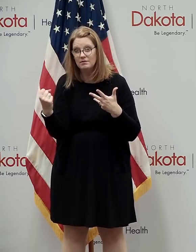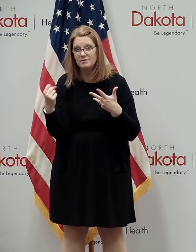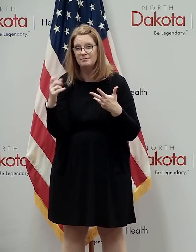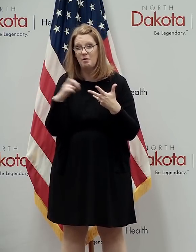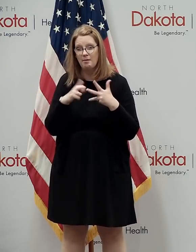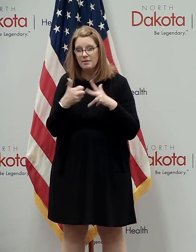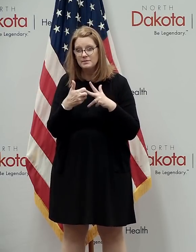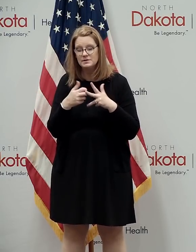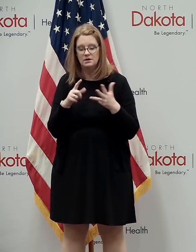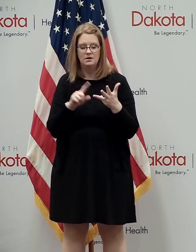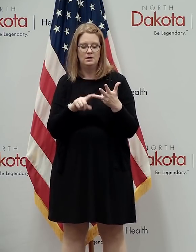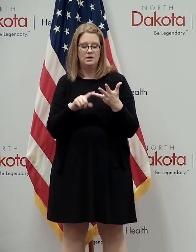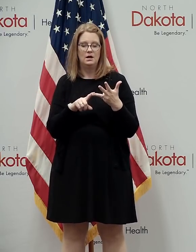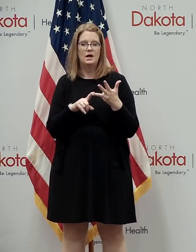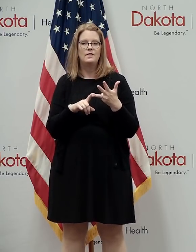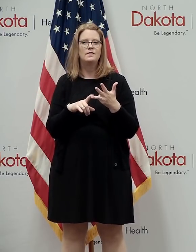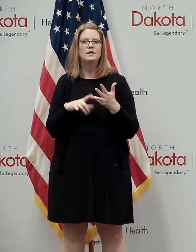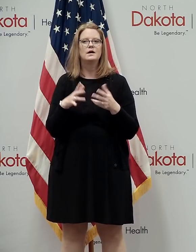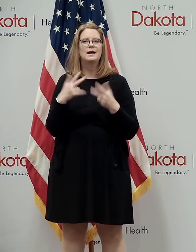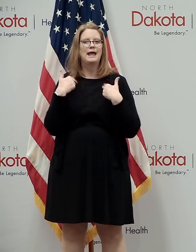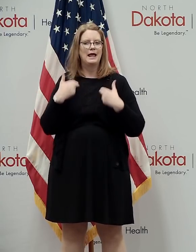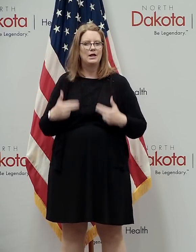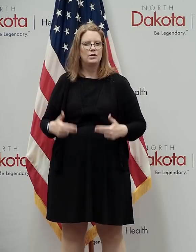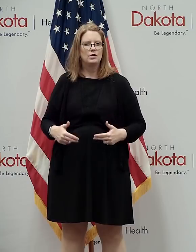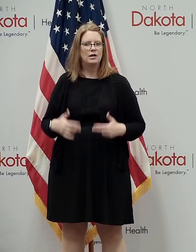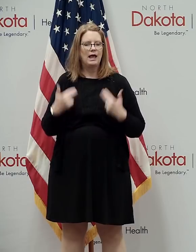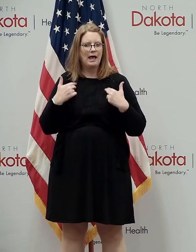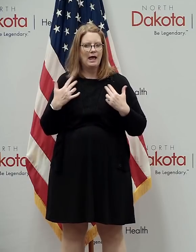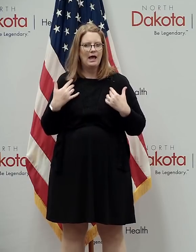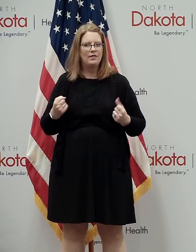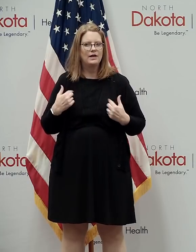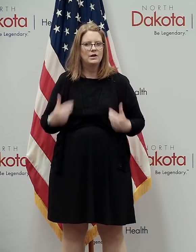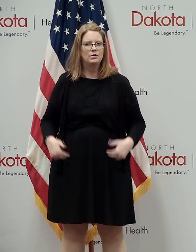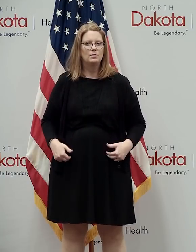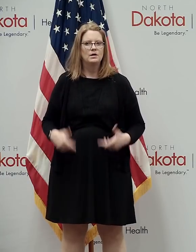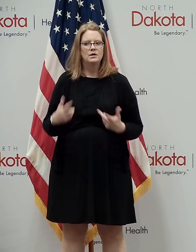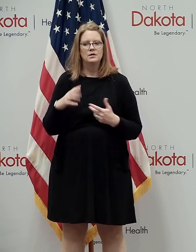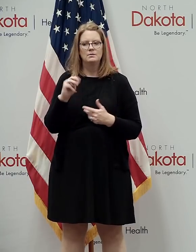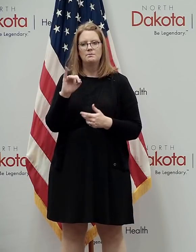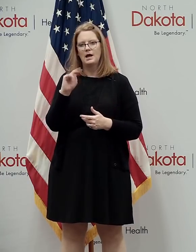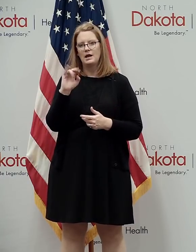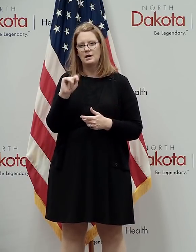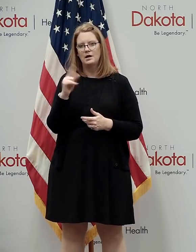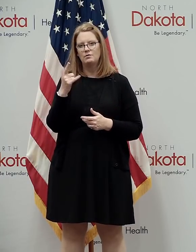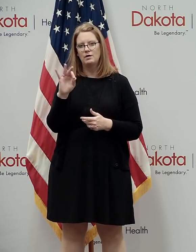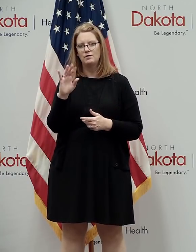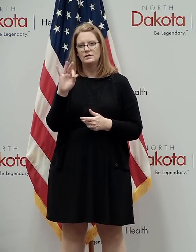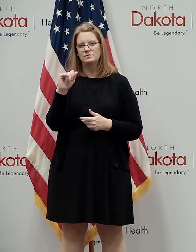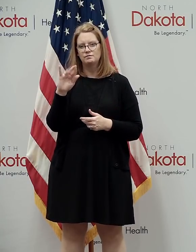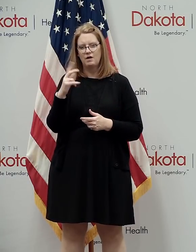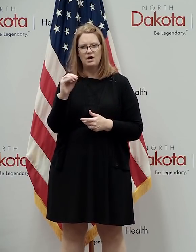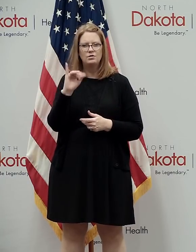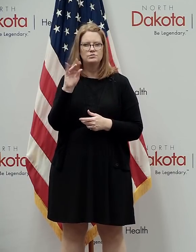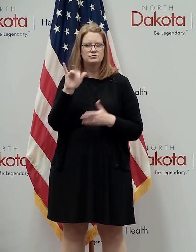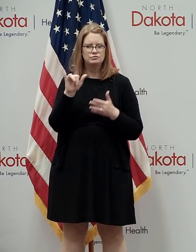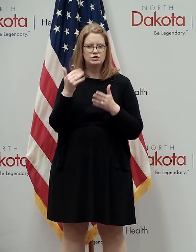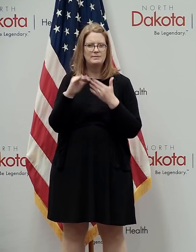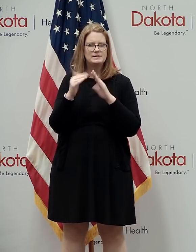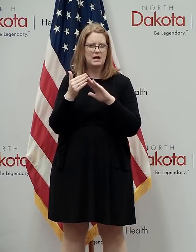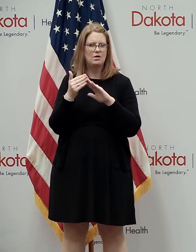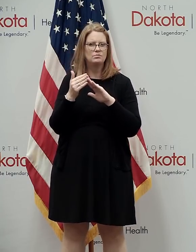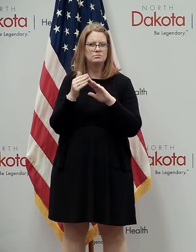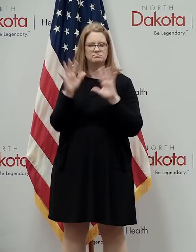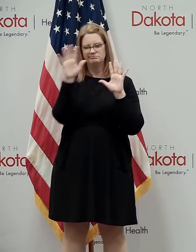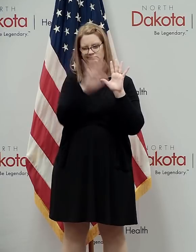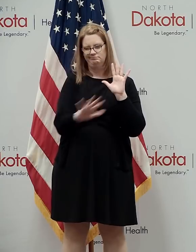regional service centers, which are operated by the state of North Dakota in Minot, Grand Forks, Fargo, and Jamestown and Bismarck, were all awarded grants